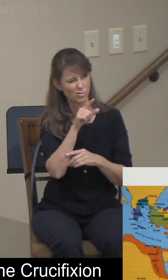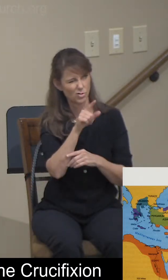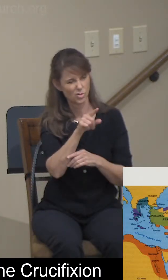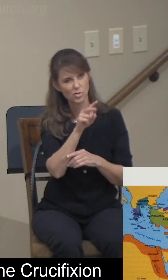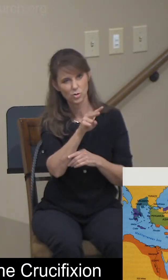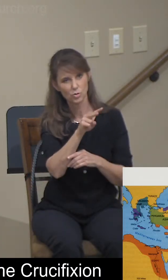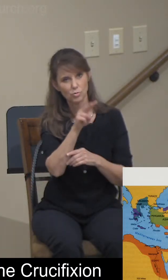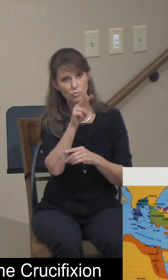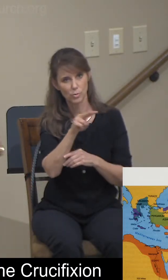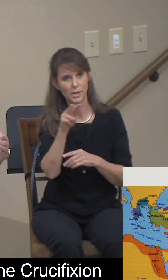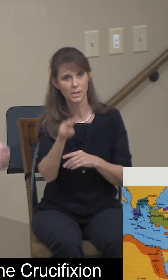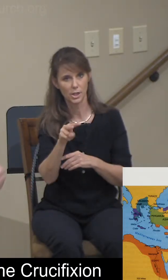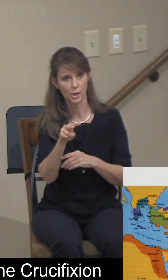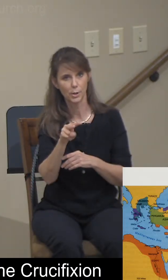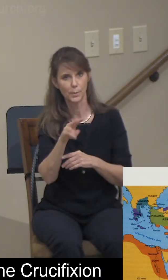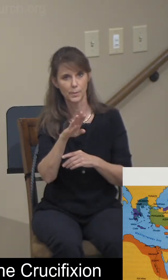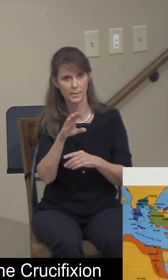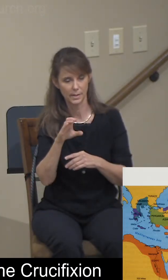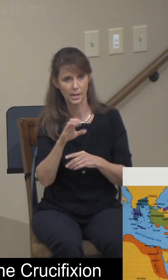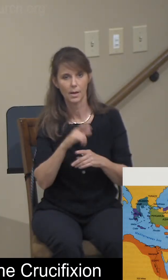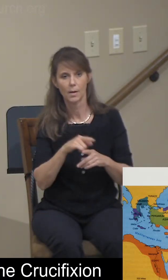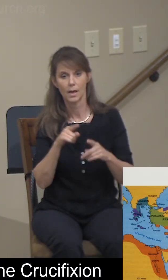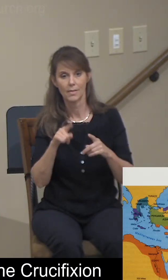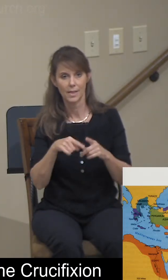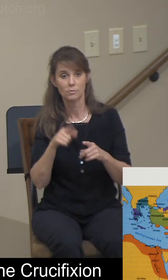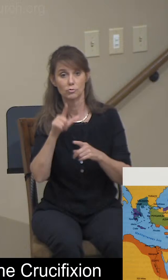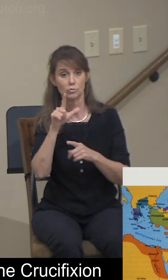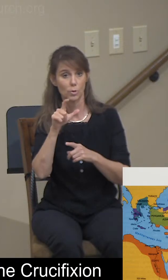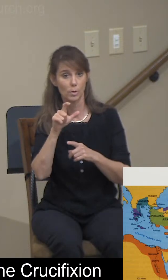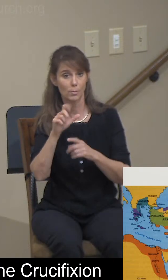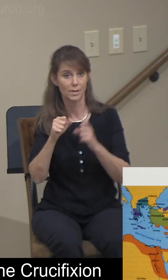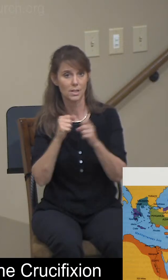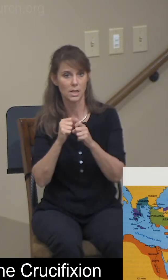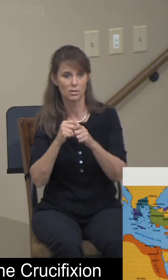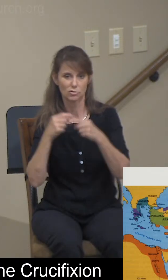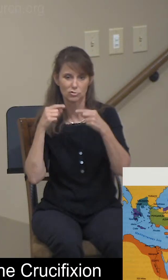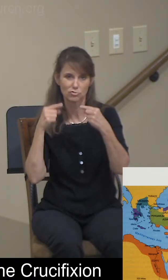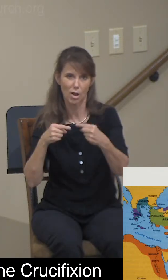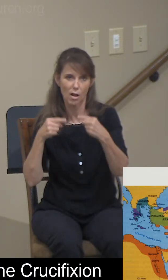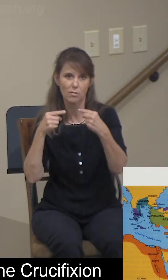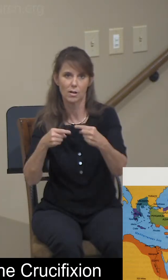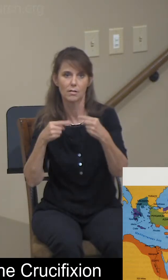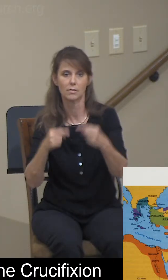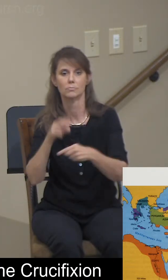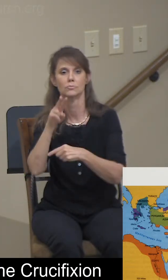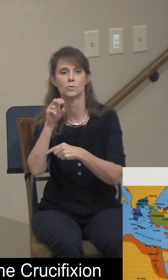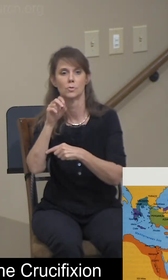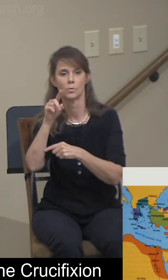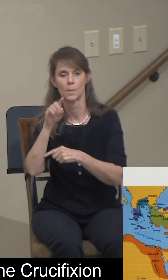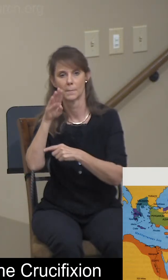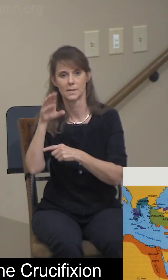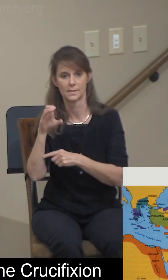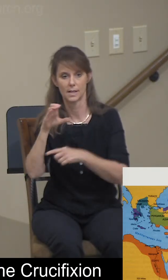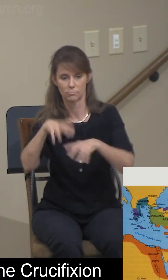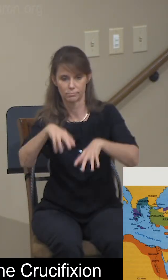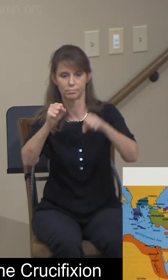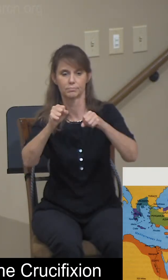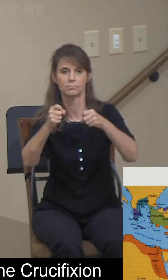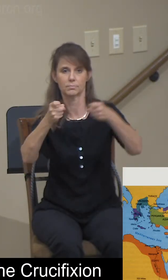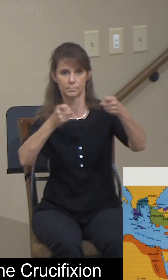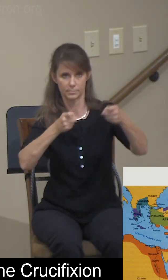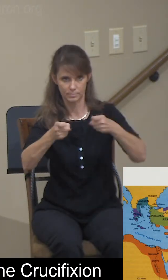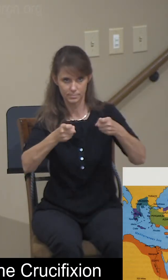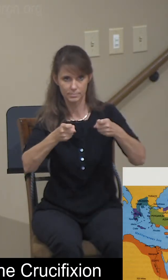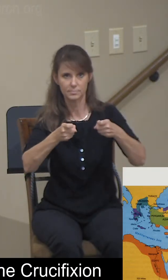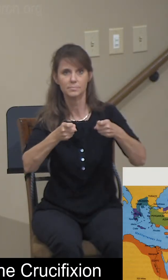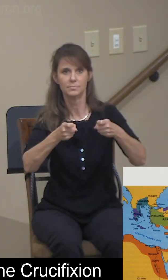222. Finally succeeds after 21 years of trying in 201 BC. And that shift,